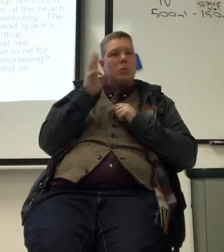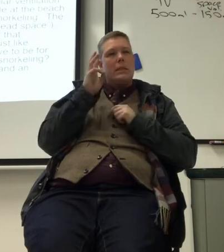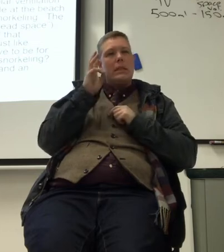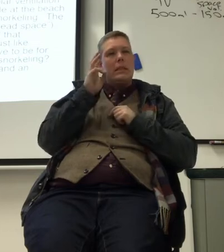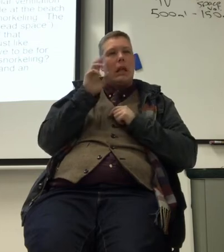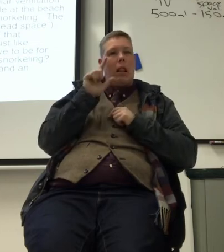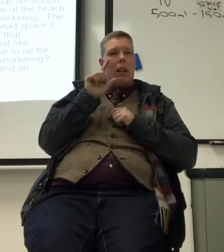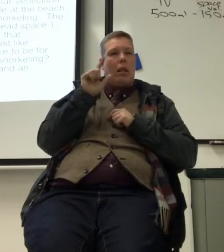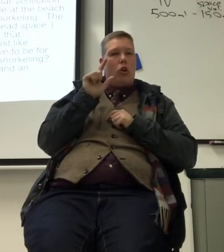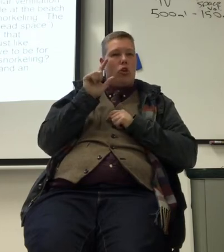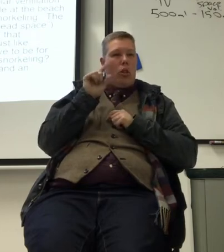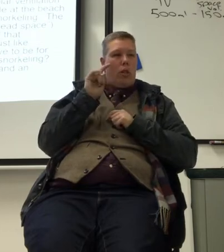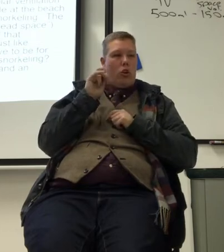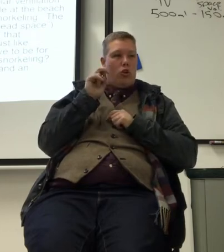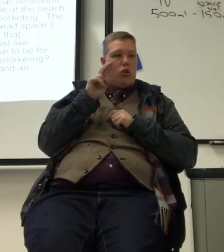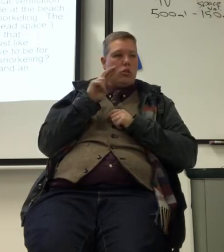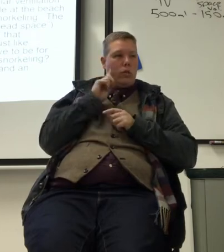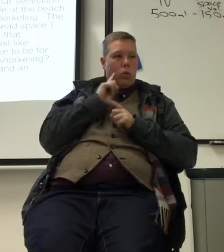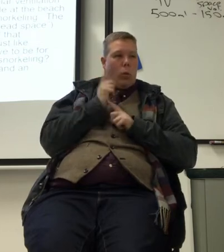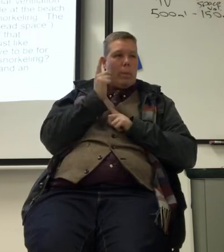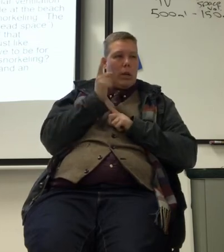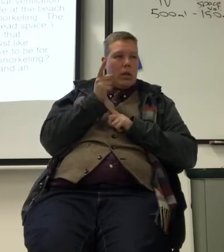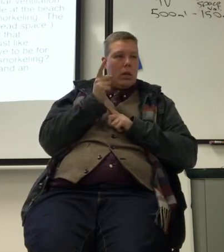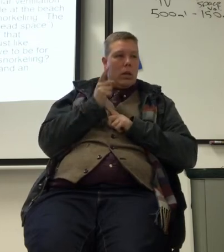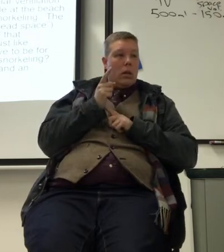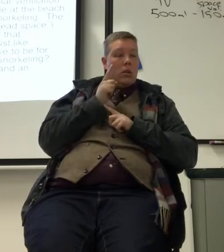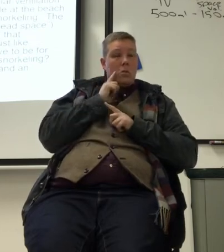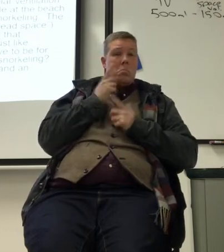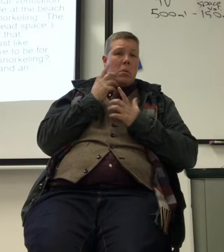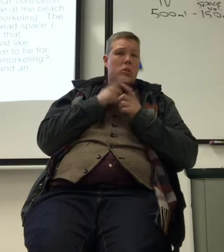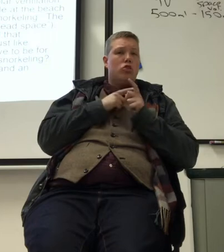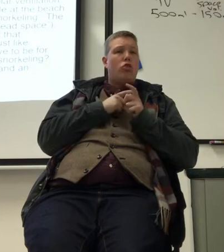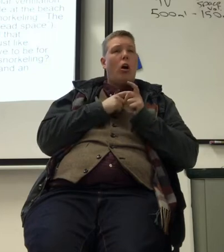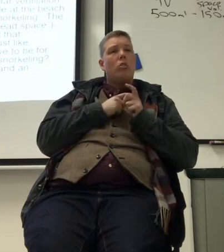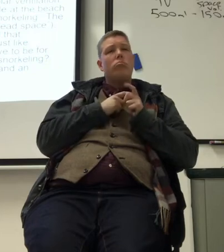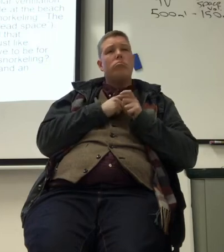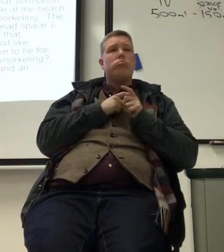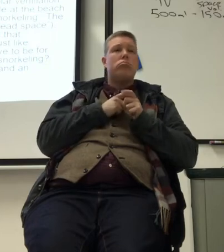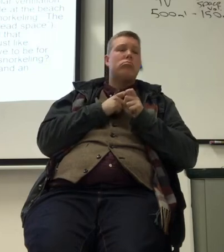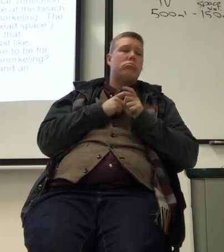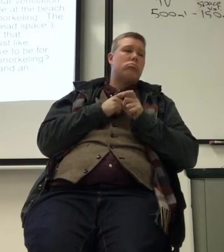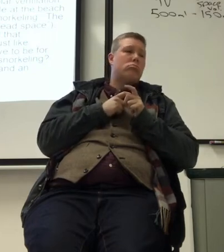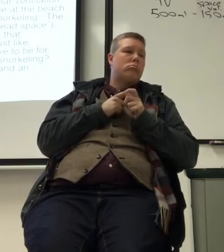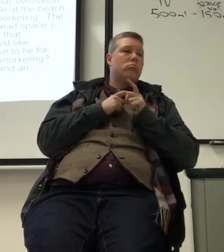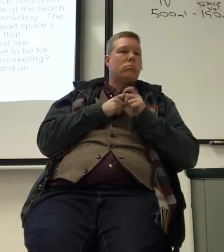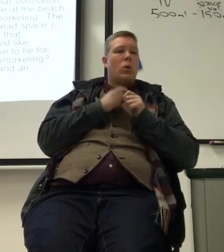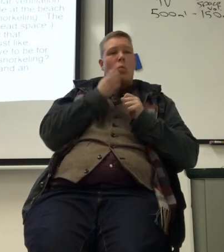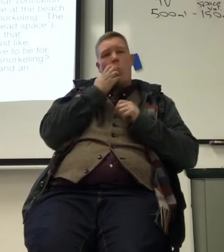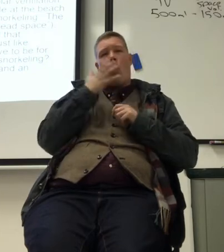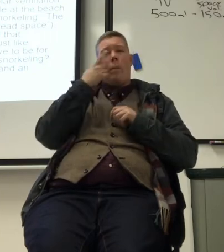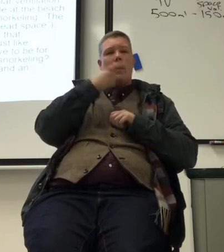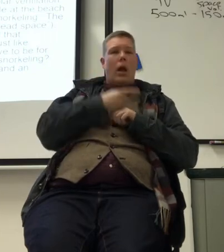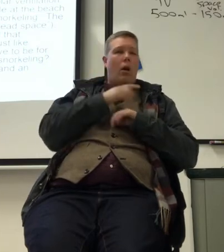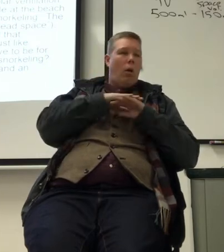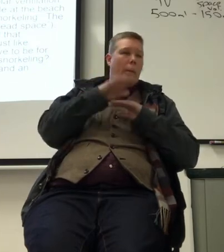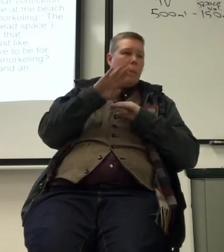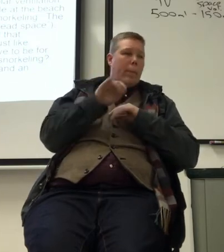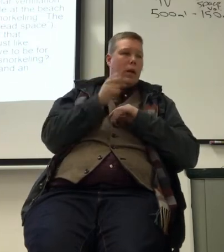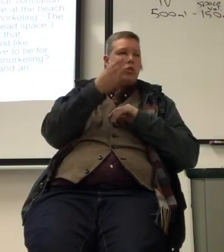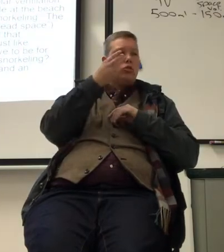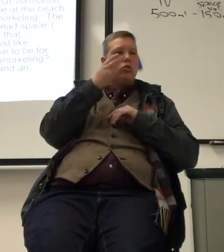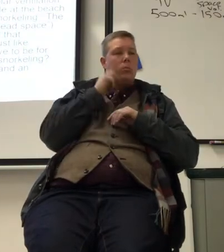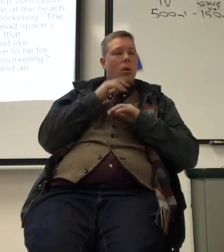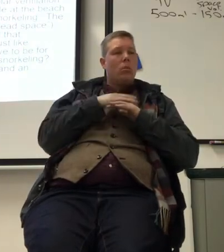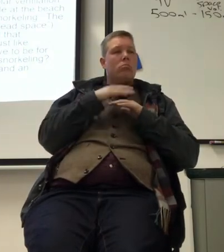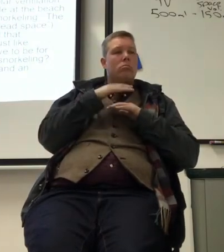6 liters per minute. So let's say she's jogging on a warm summer day on the beach, and I ask you, what's her respiratory rate? What's